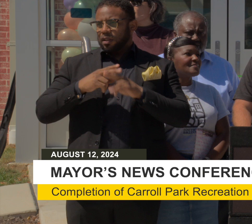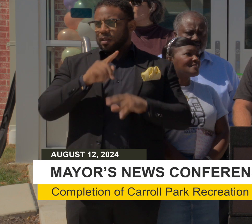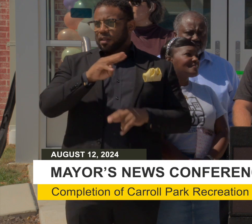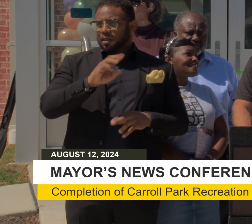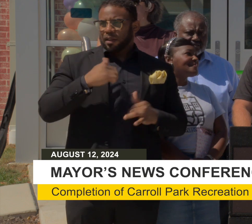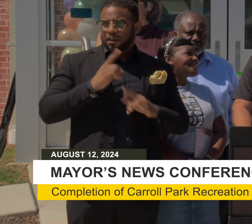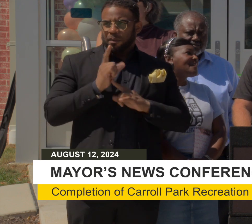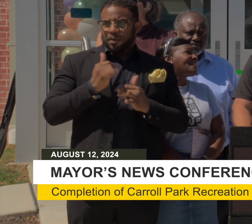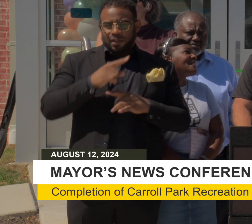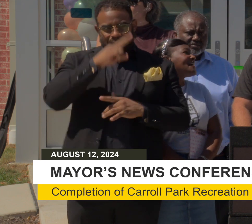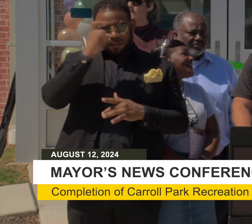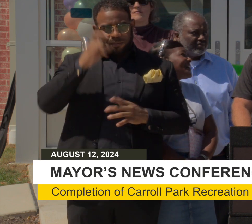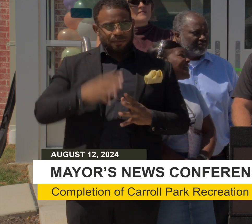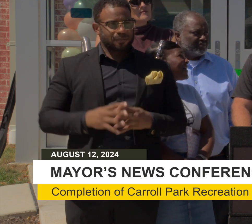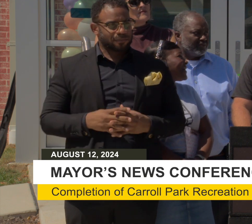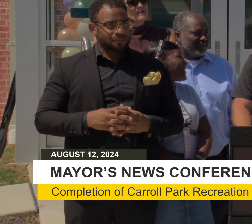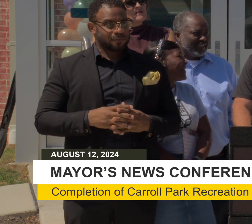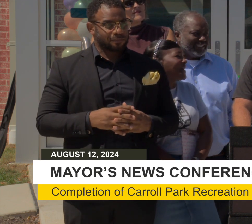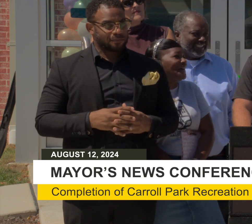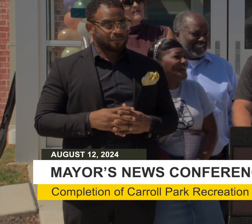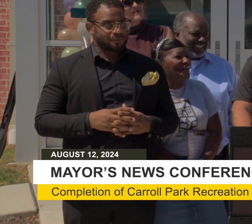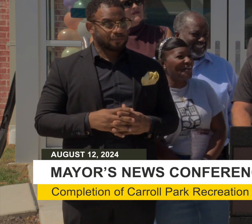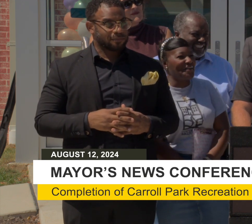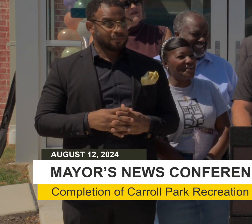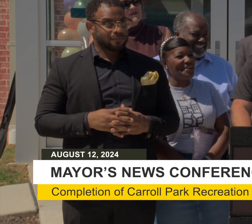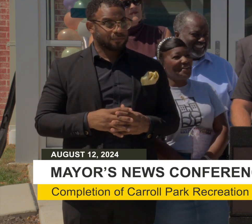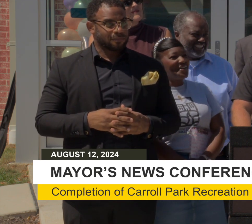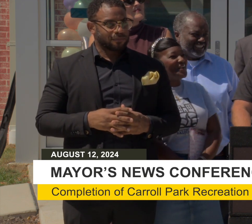having a moment this summer.